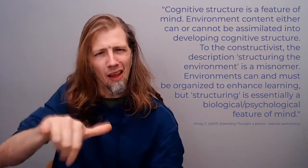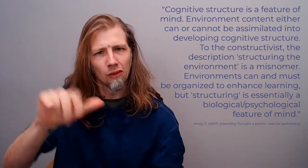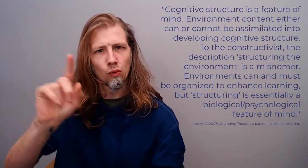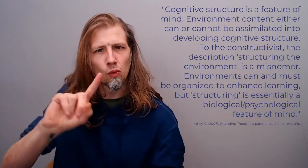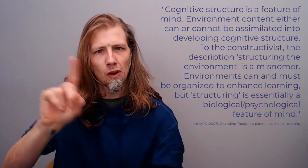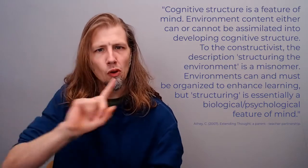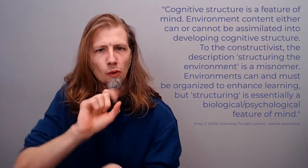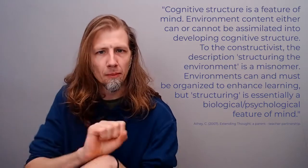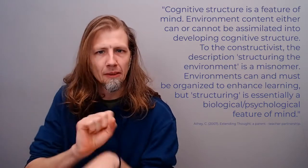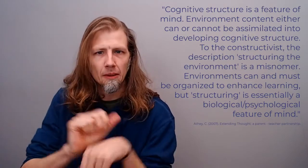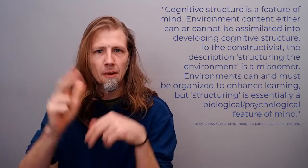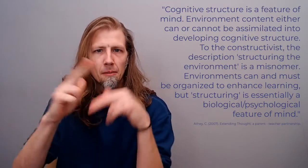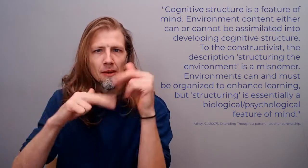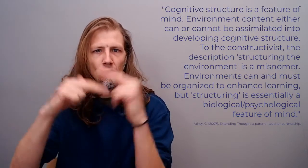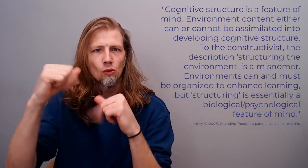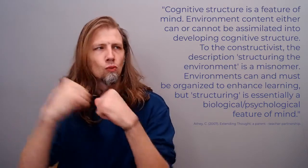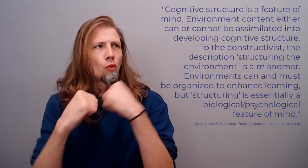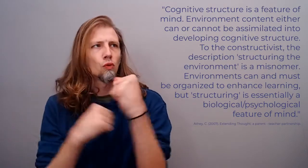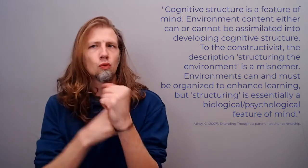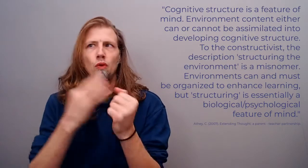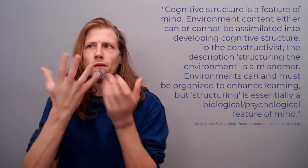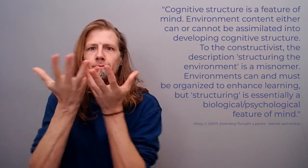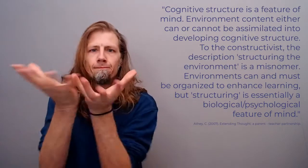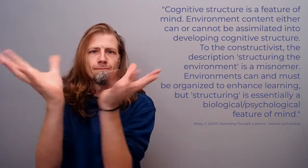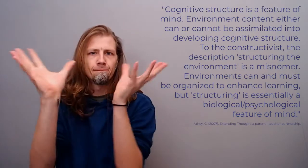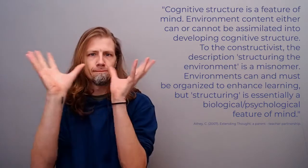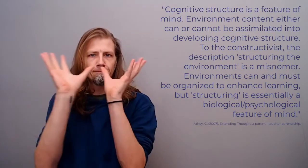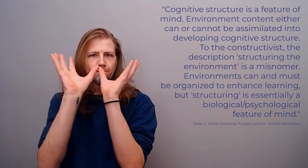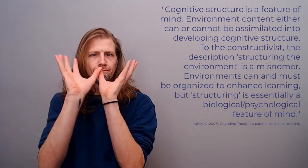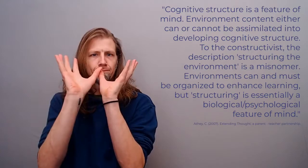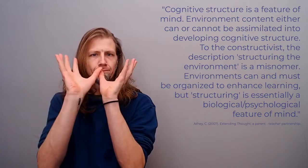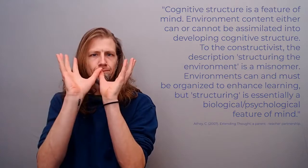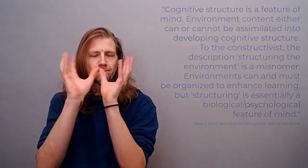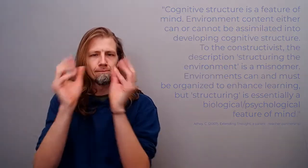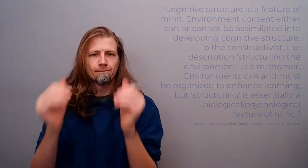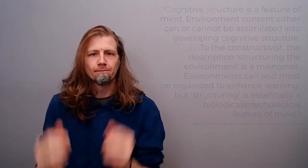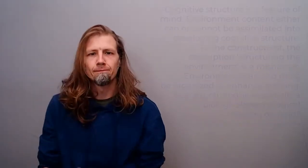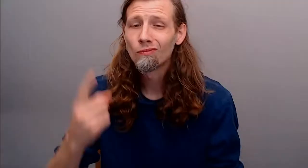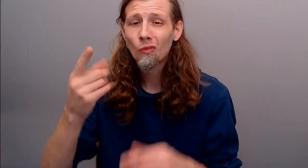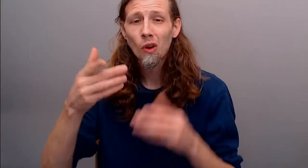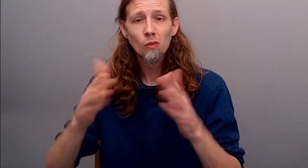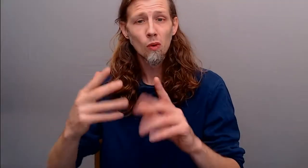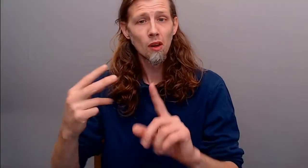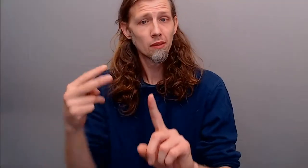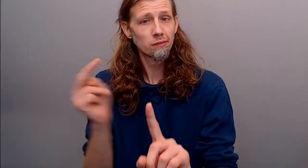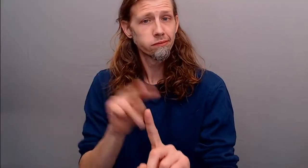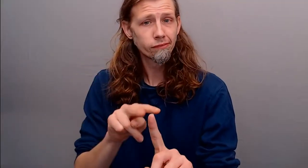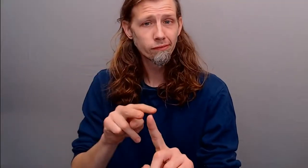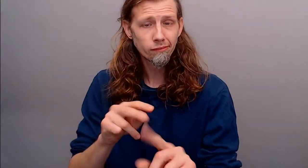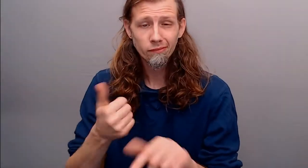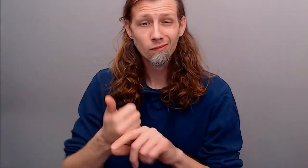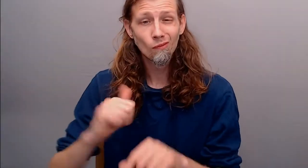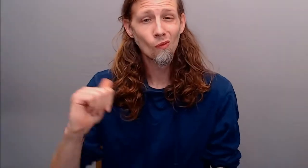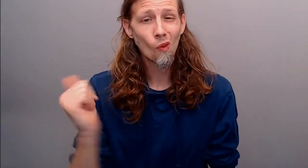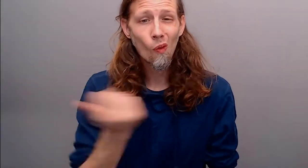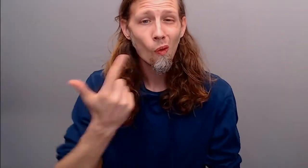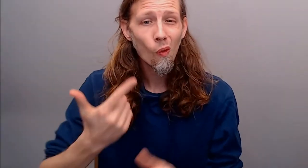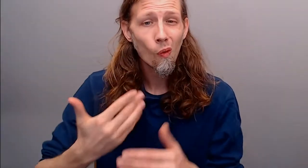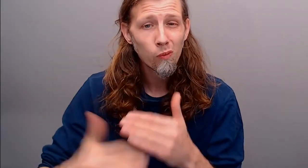is essentially a biological, psychological feature of mind. One way to look at this is to say that we are all